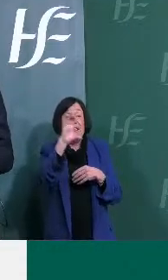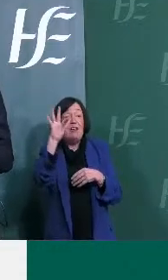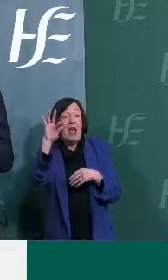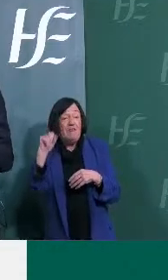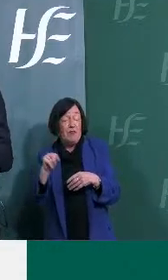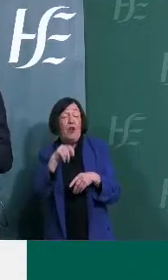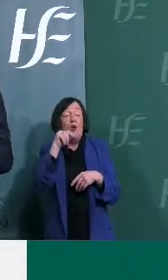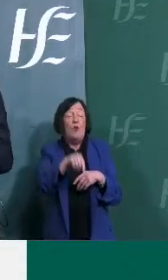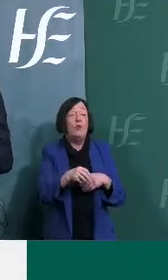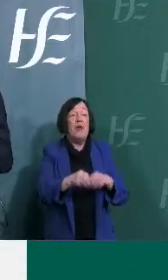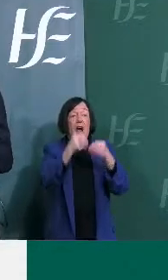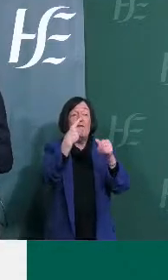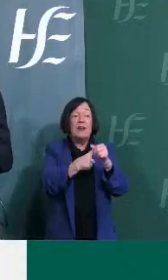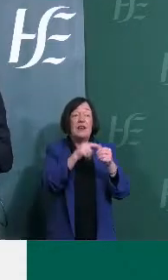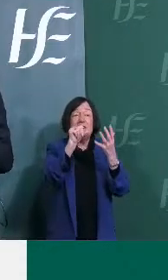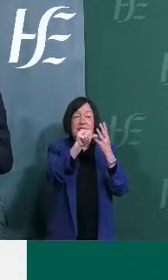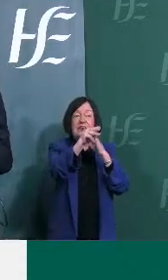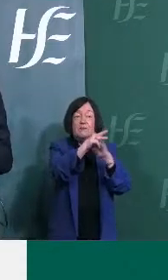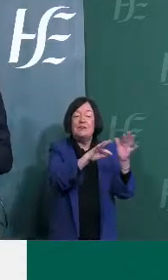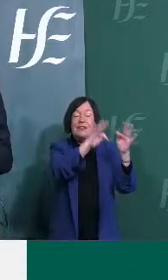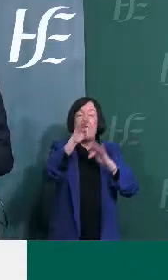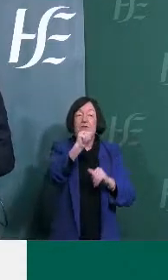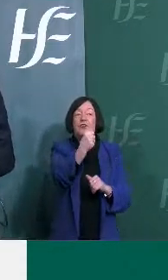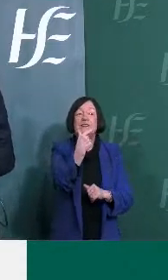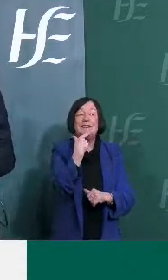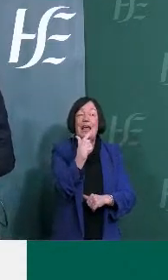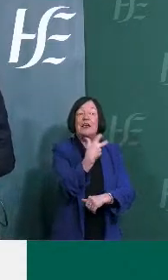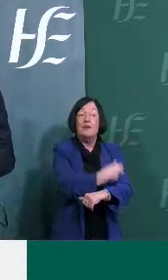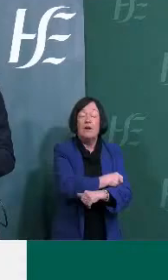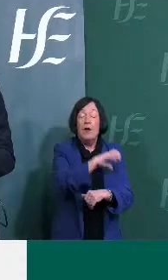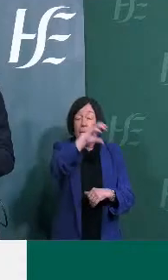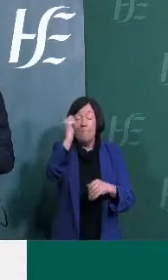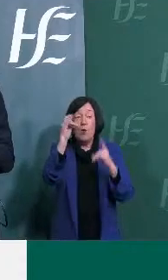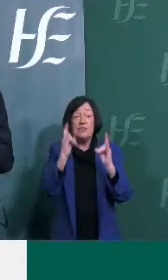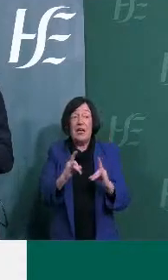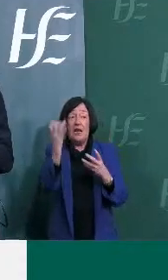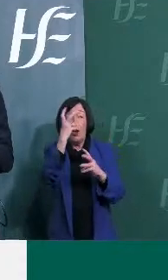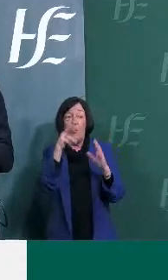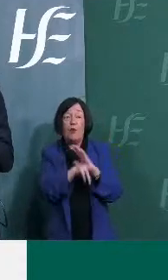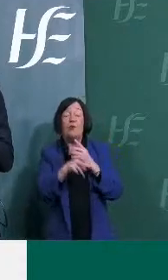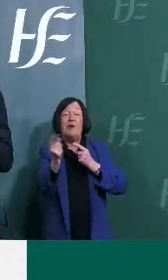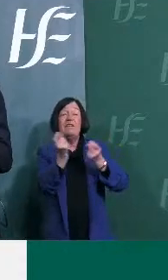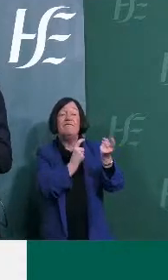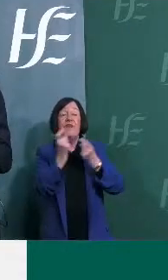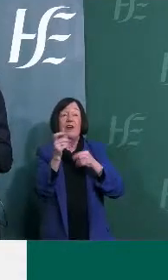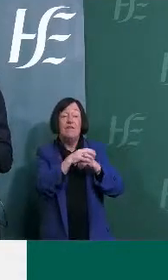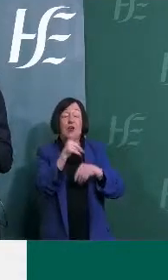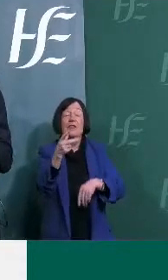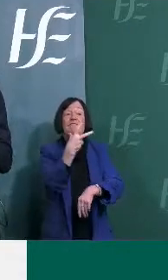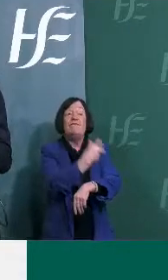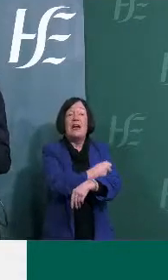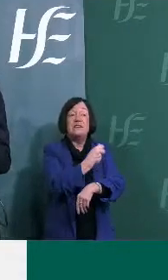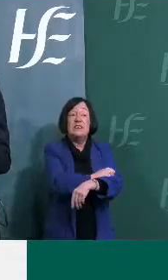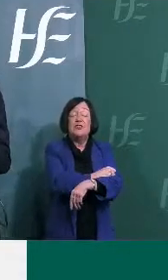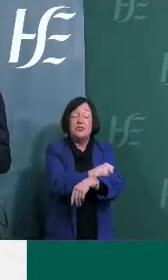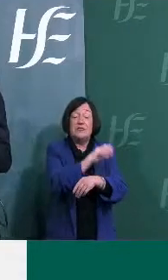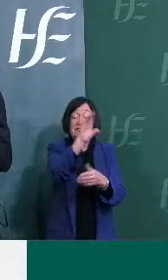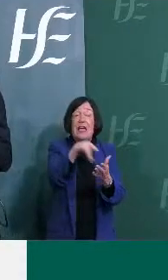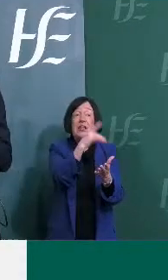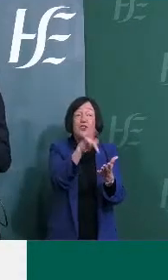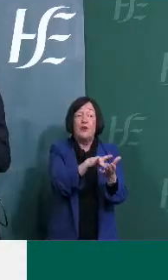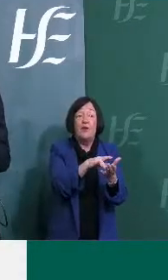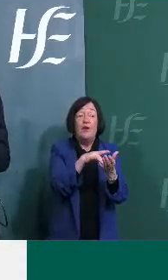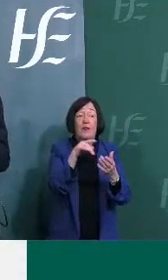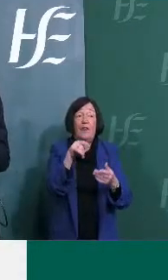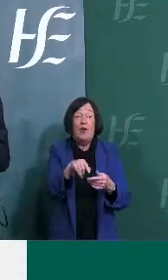will be offered again approximately 6 months after their second dose. Most healthcare workers will be invited for their vaccination at a vaccination centre.